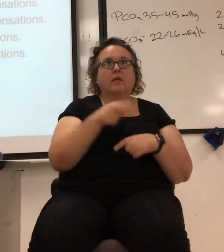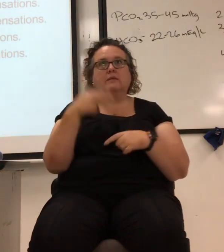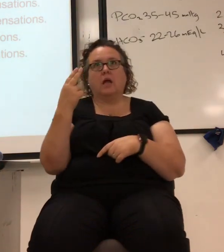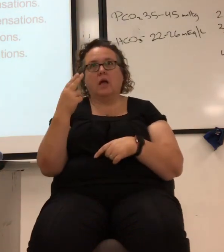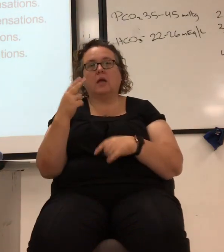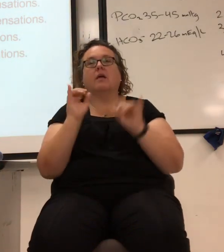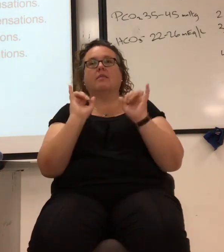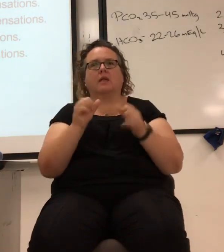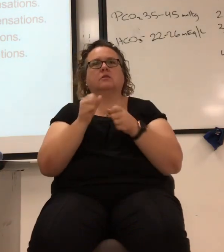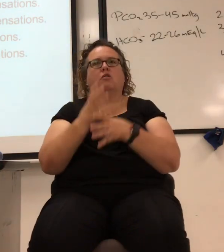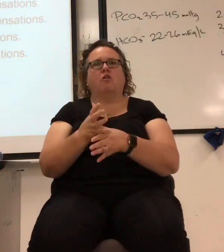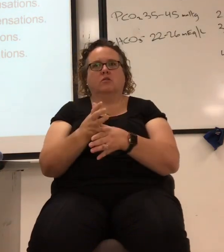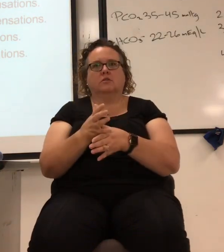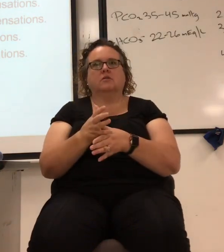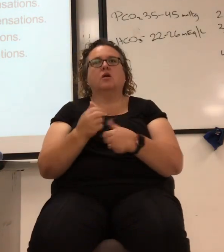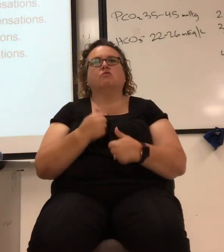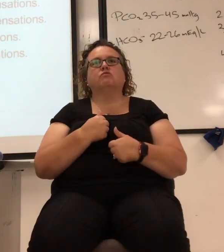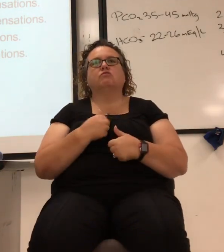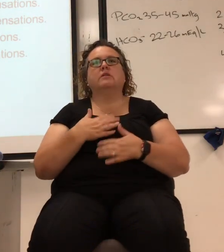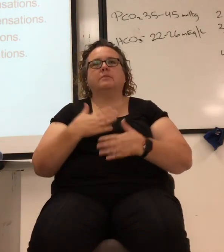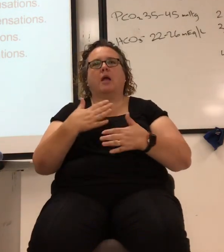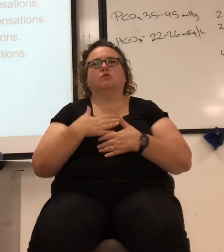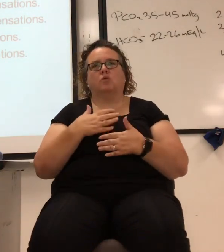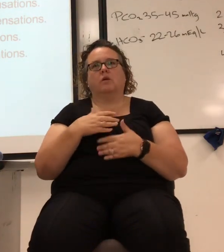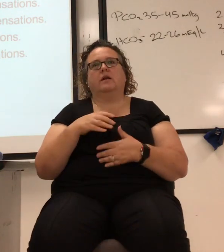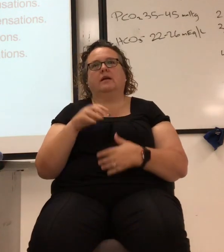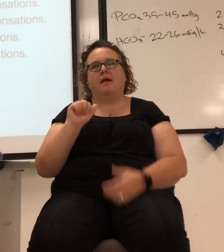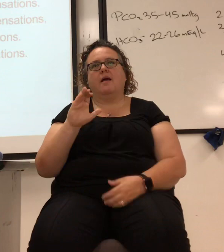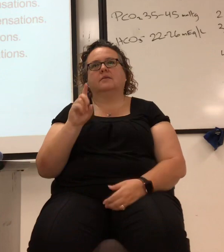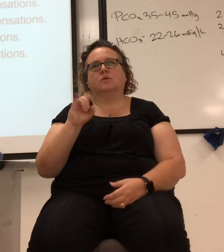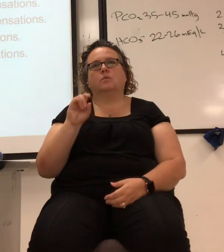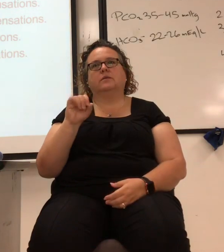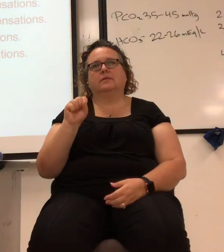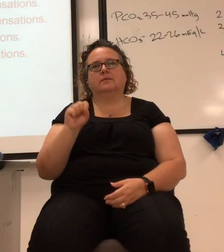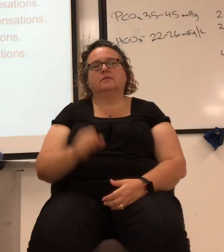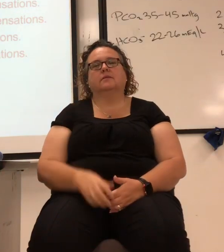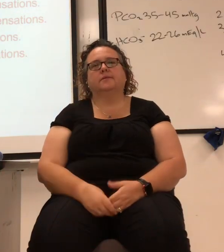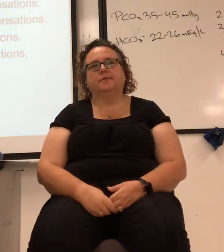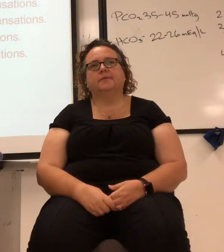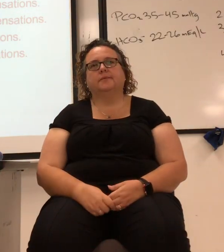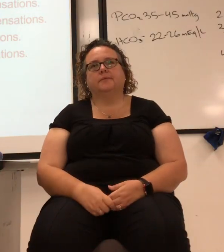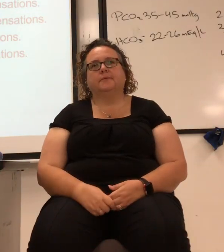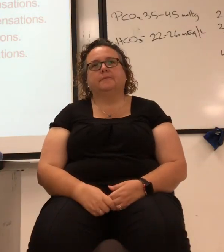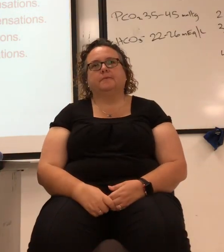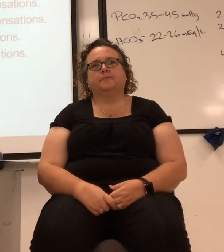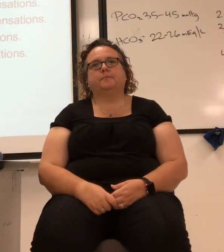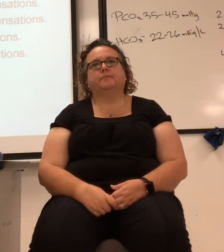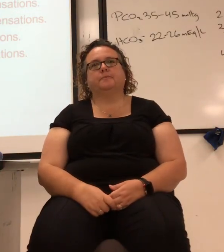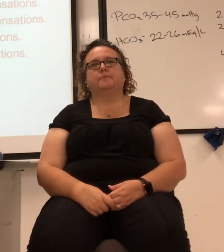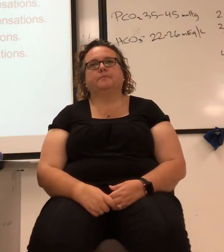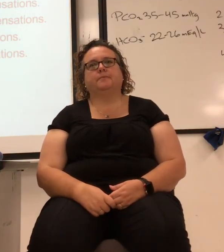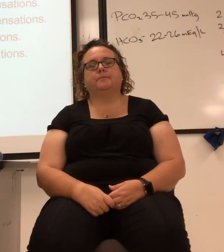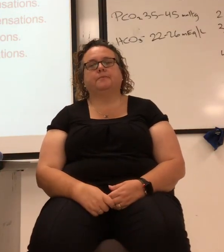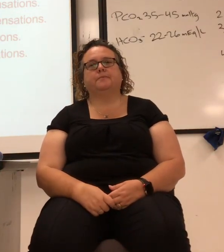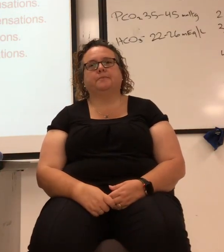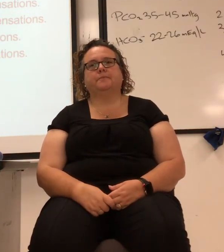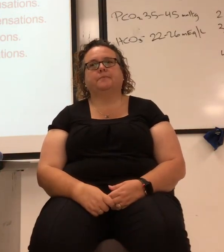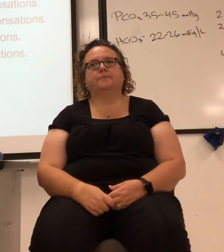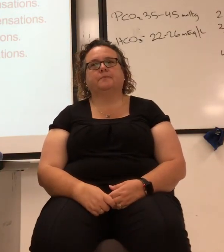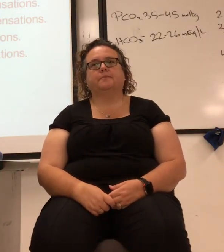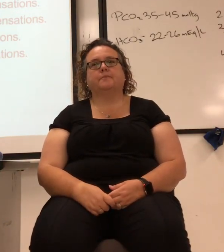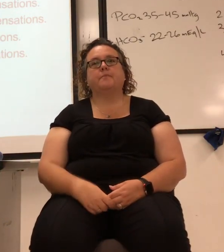checking in. Let's check it out. 725, high or low? Again? I keep giving you low. Hey, it could be that on the test you're